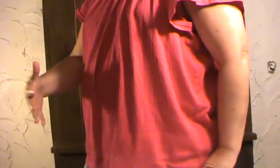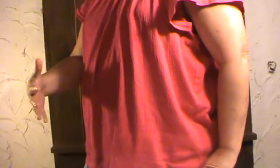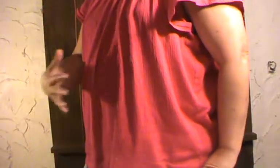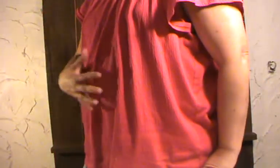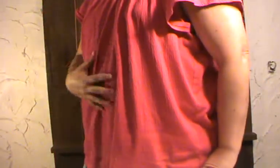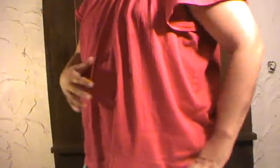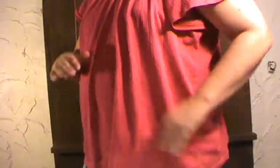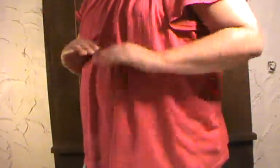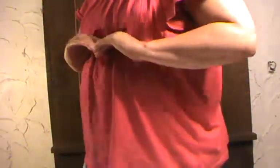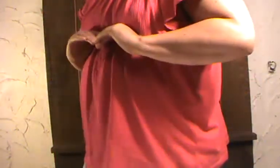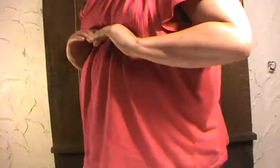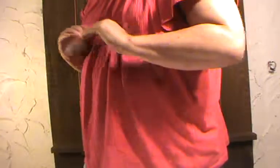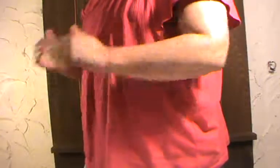pregnant. This is belly,